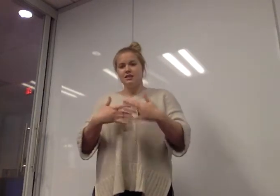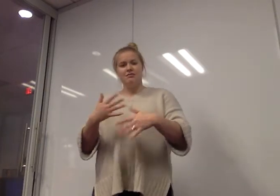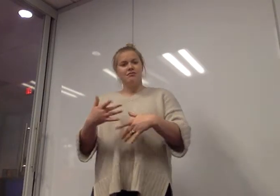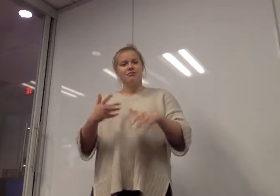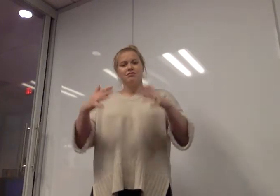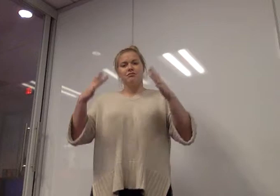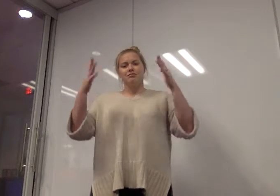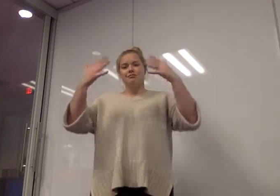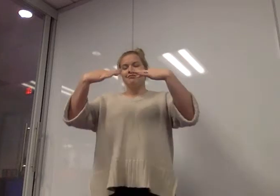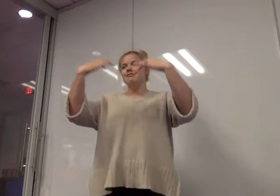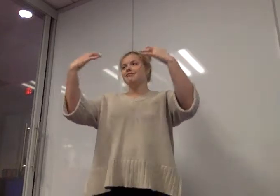to...